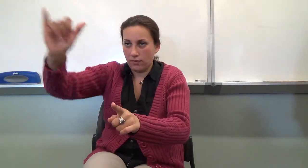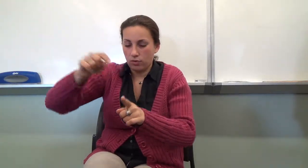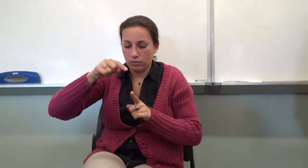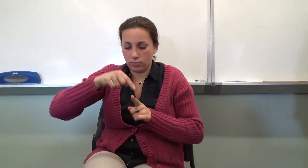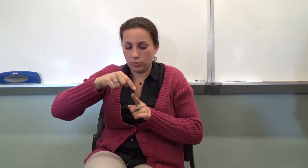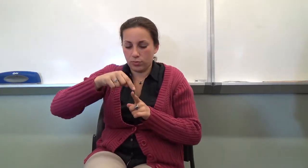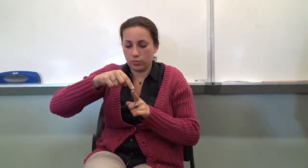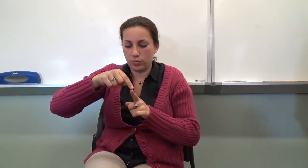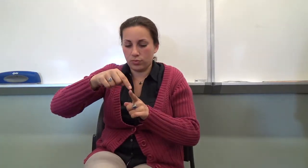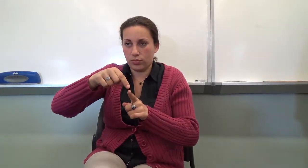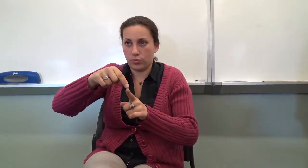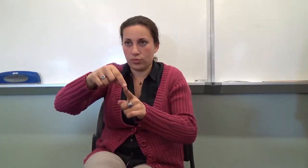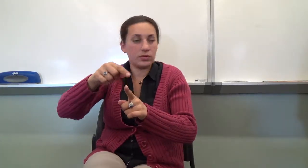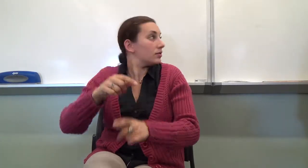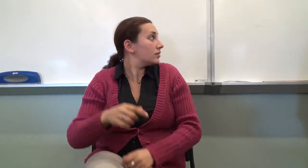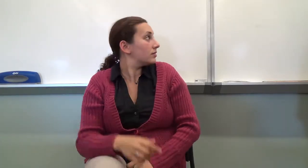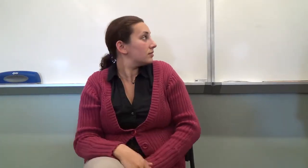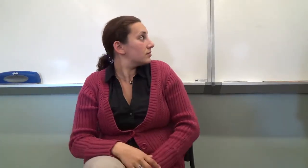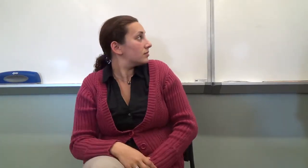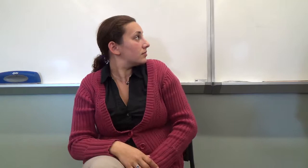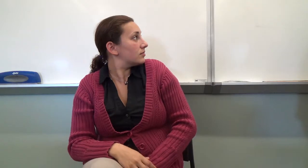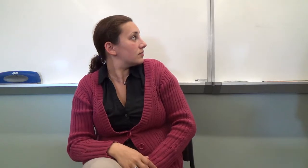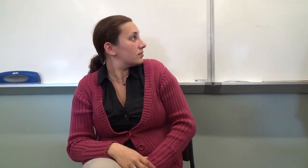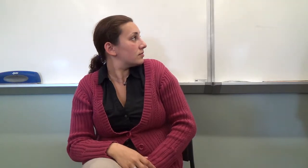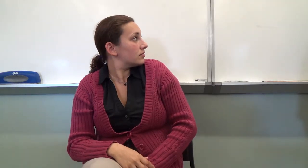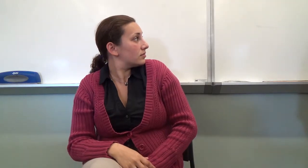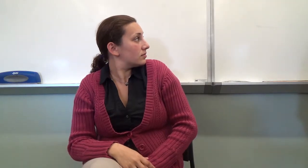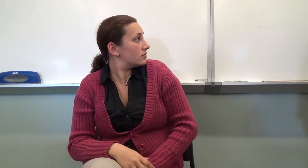It's contradicting itself. Yes, it is.